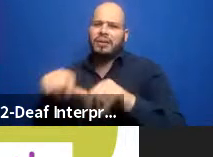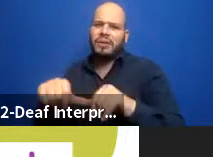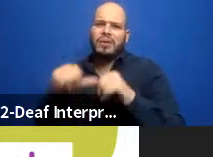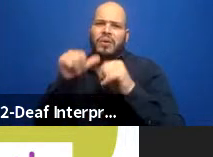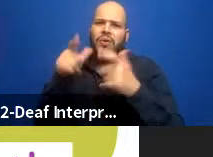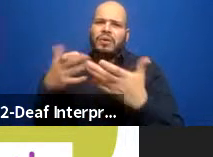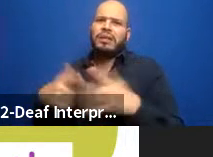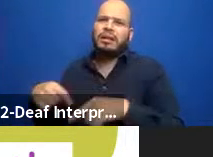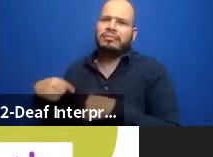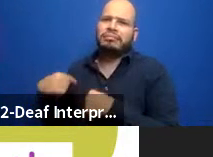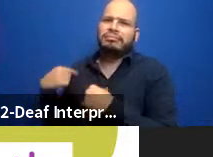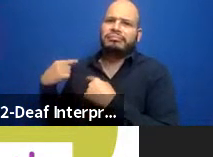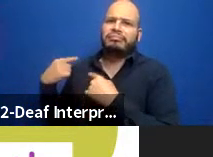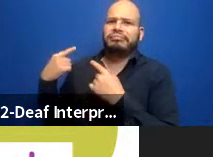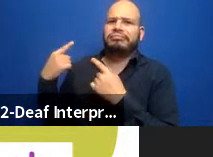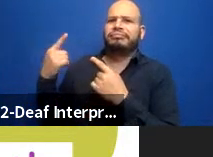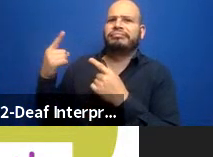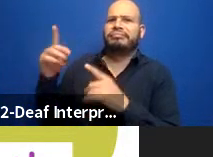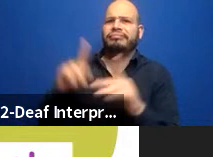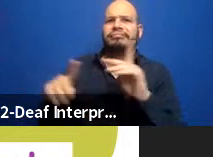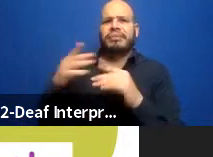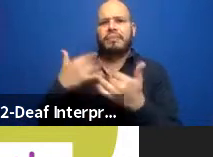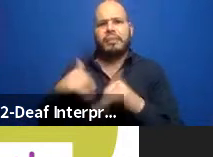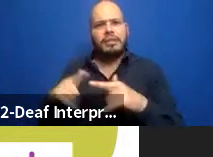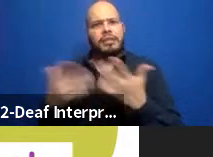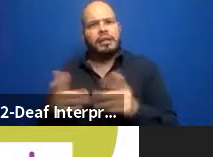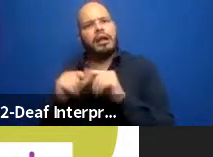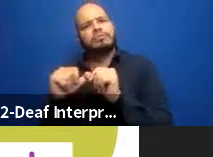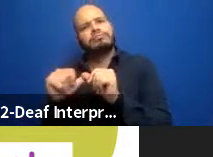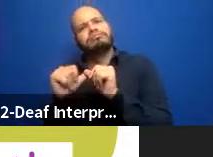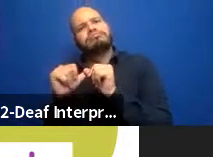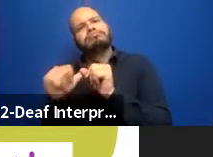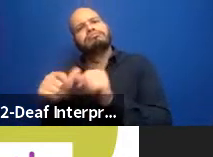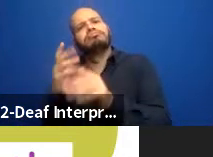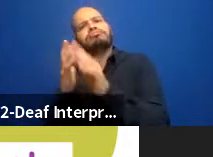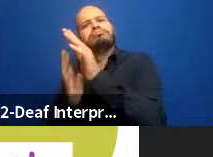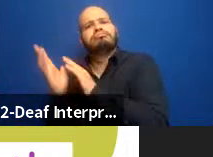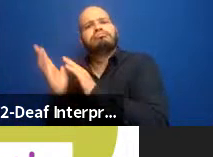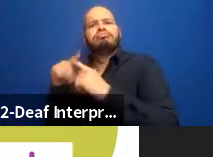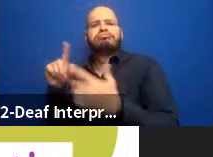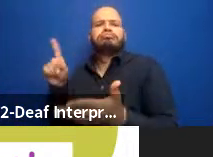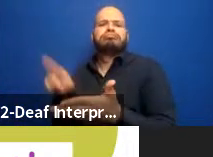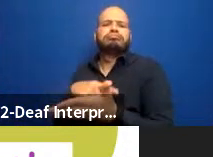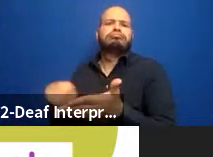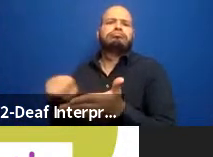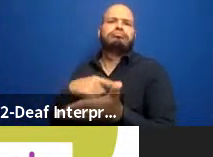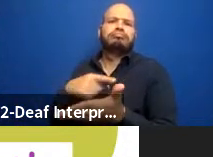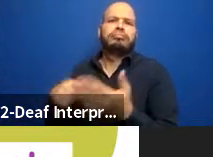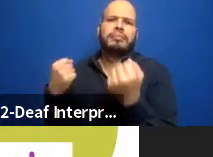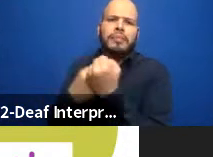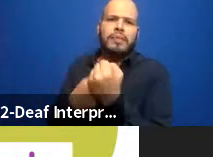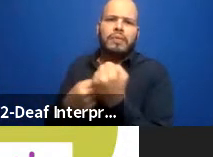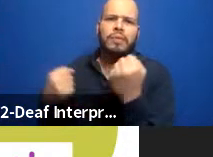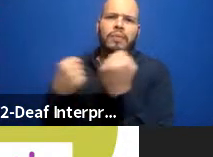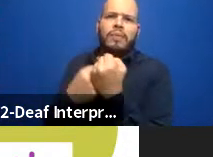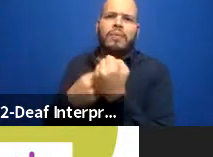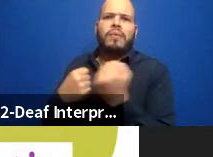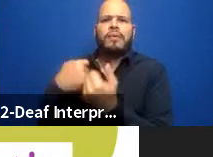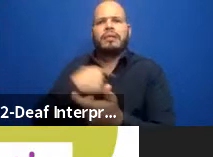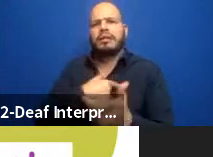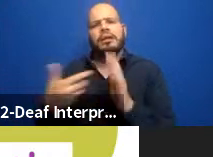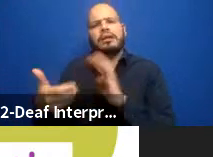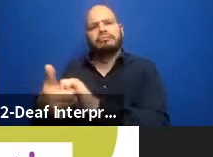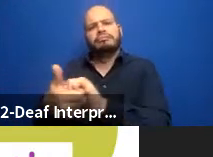and continue to be exploited and misrepresented. I stand with the indigenous leaders who are filled with